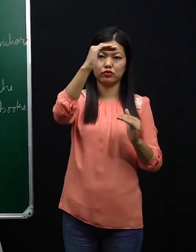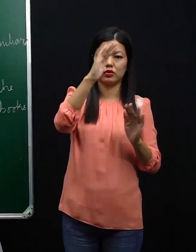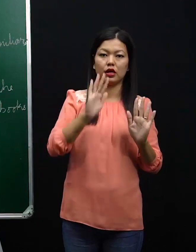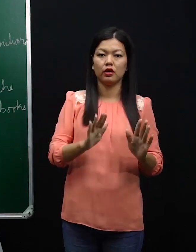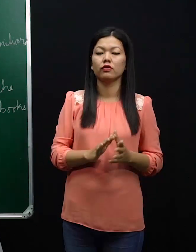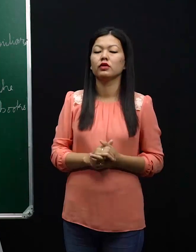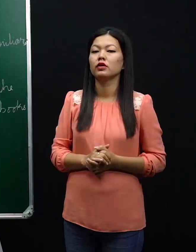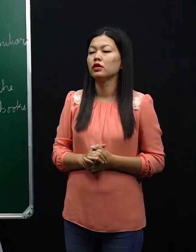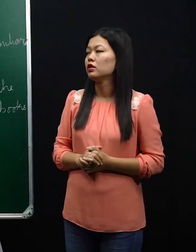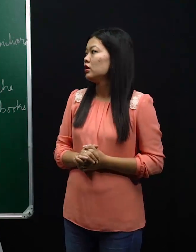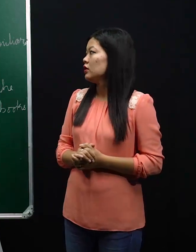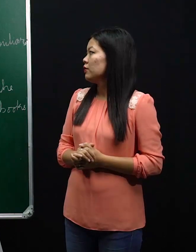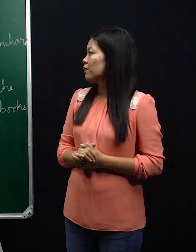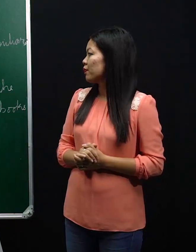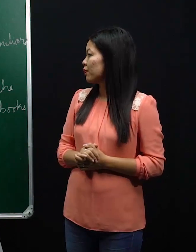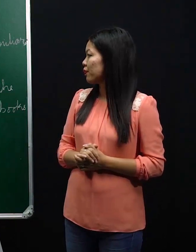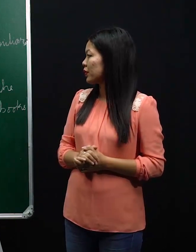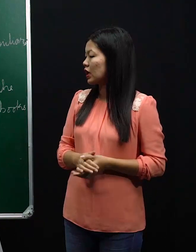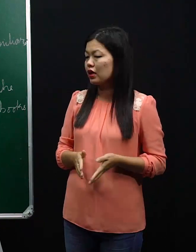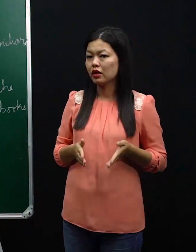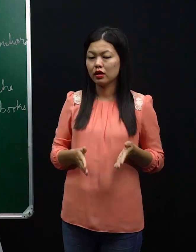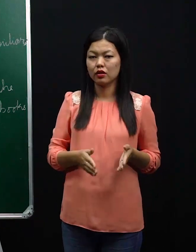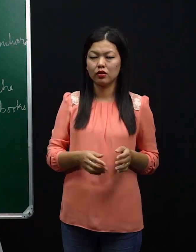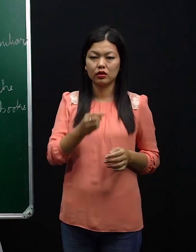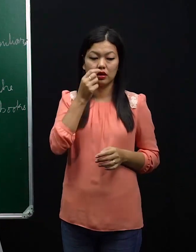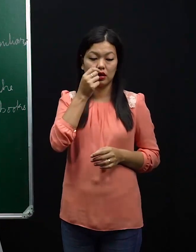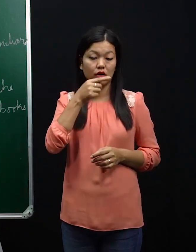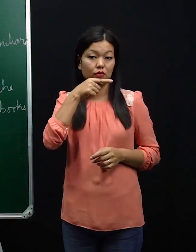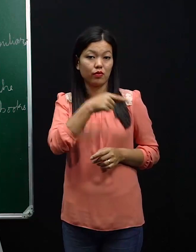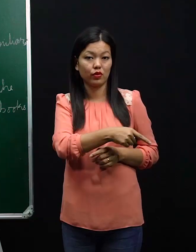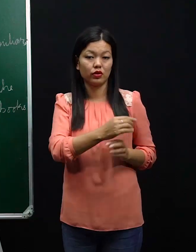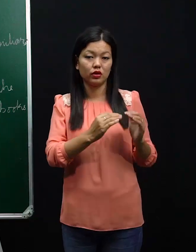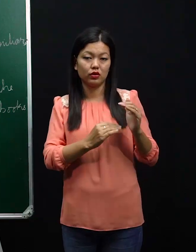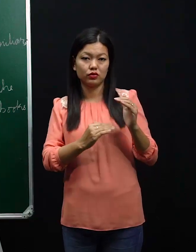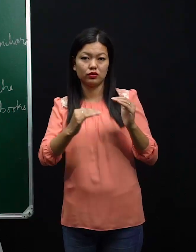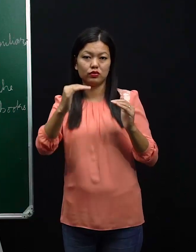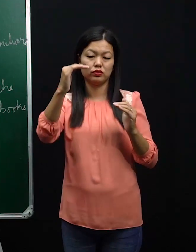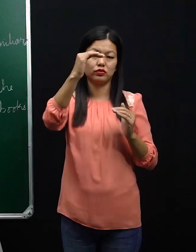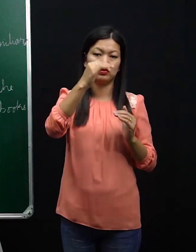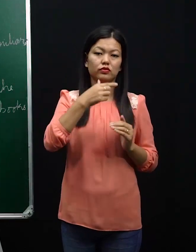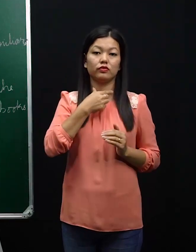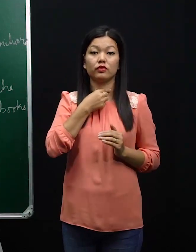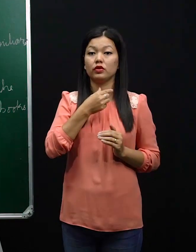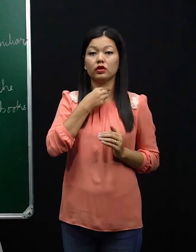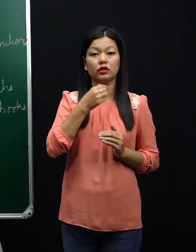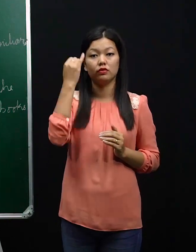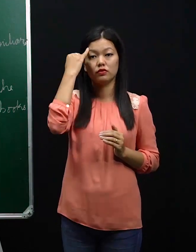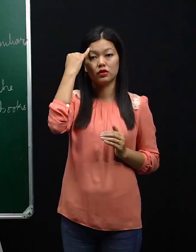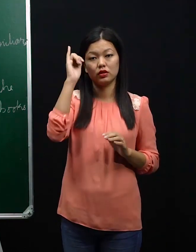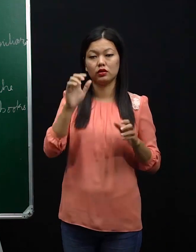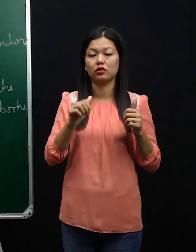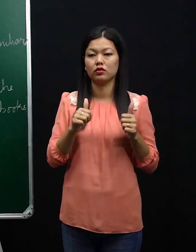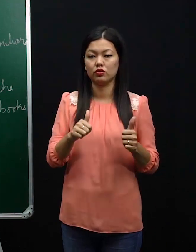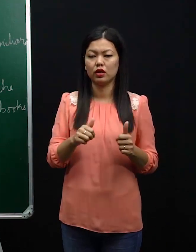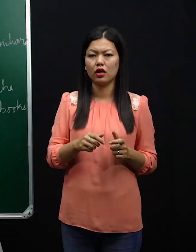here, you will also see that as he became very wise, I mentioned that, right? He became a very wise person and his name was